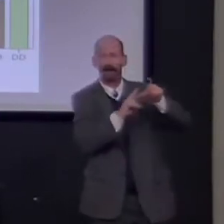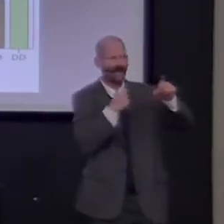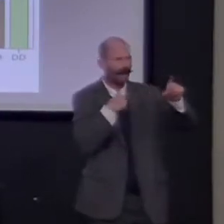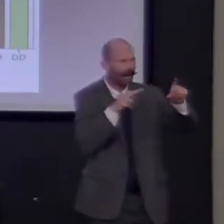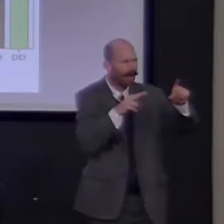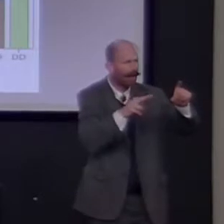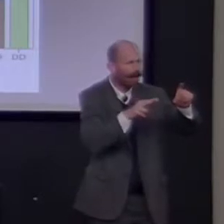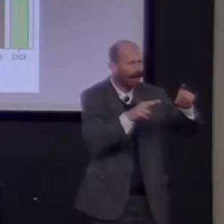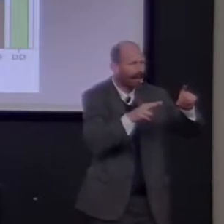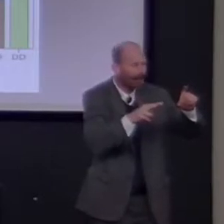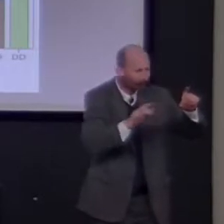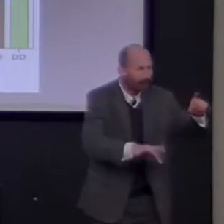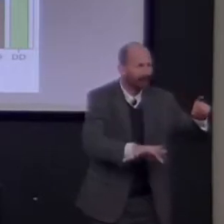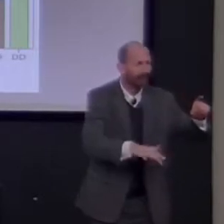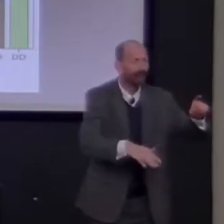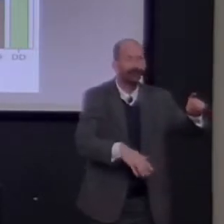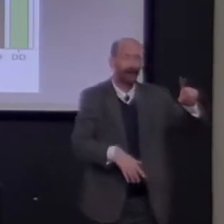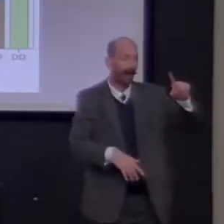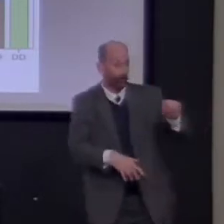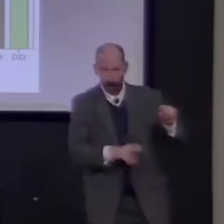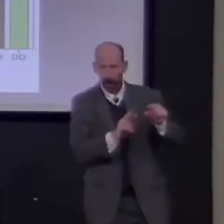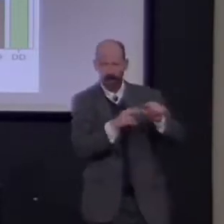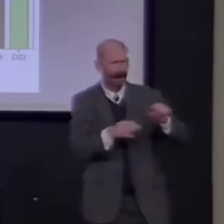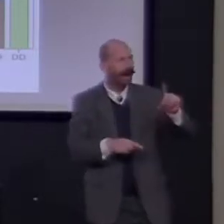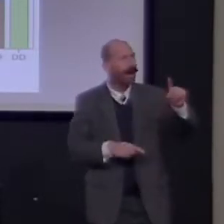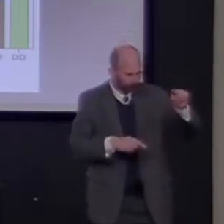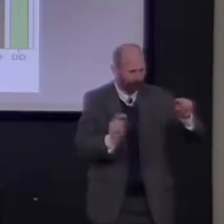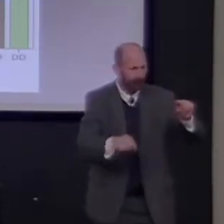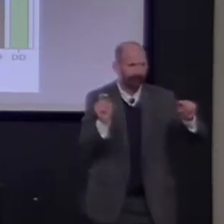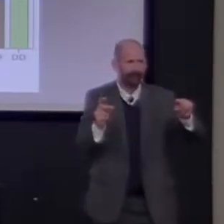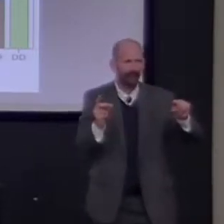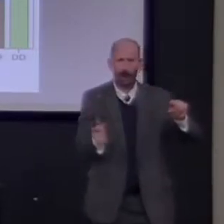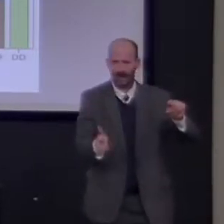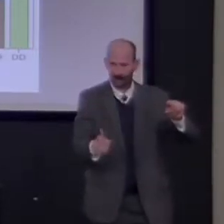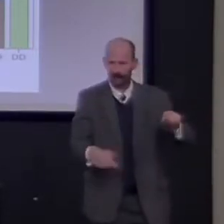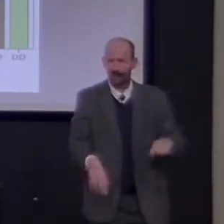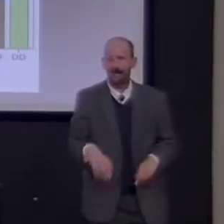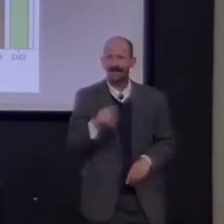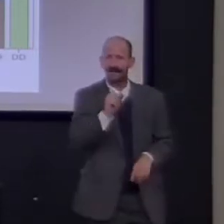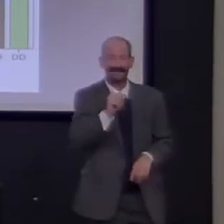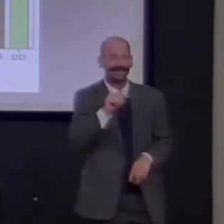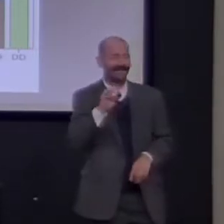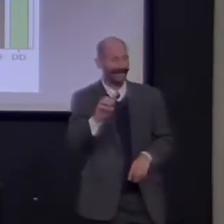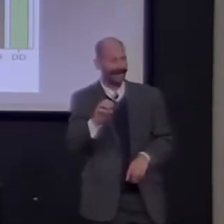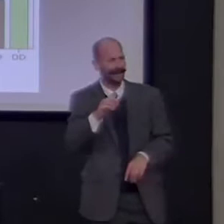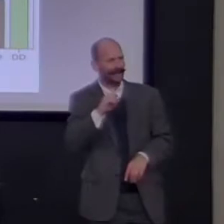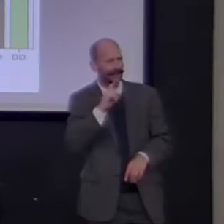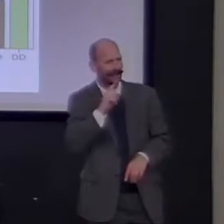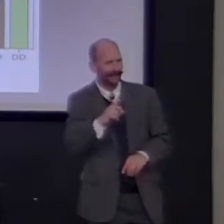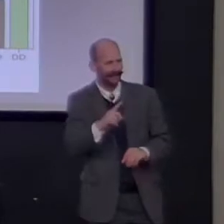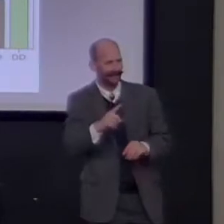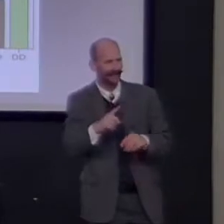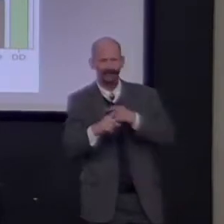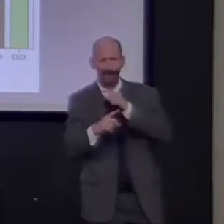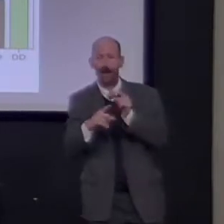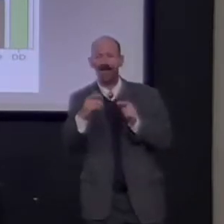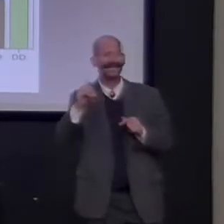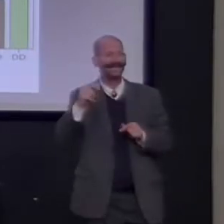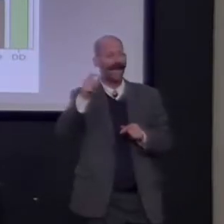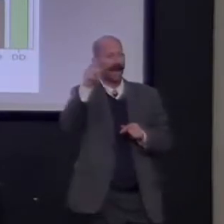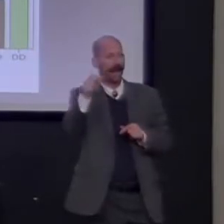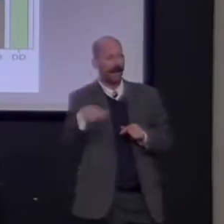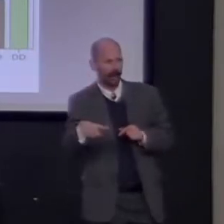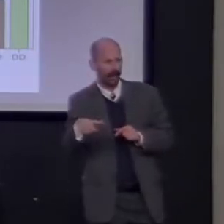you see that in the red bars is the typically developing children, abbreviated as TD. And in the yellow bars is the children